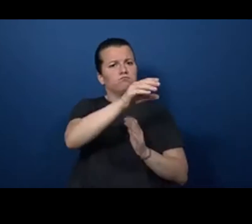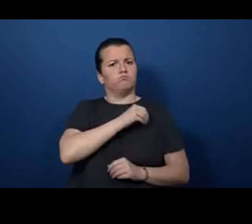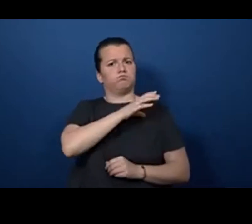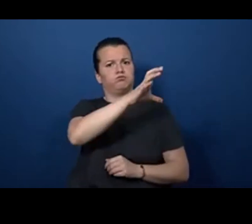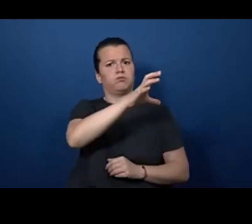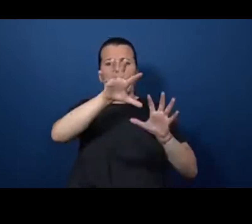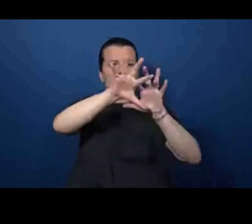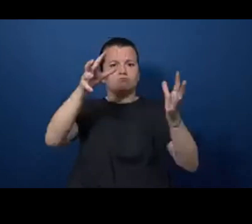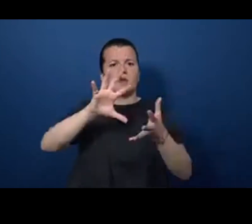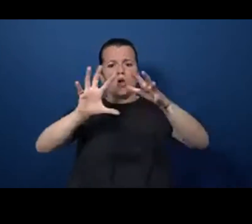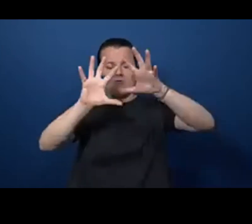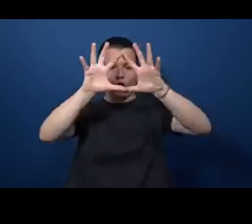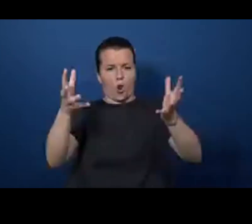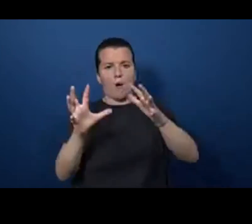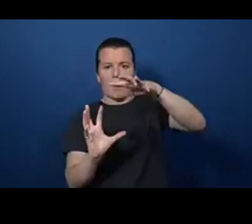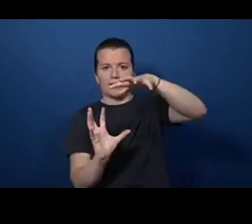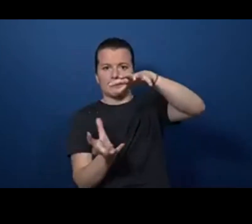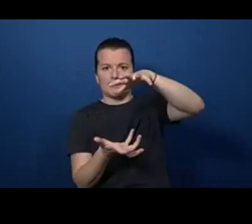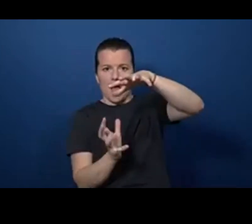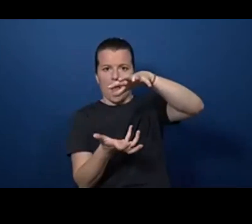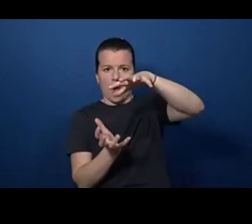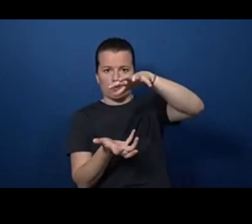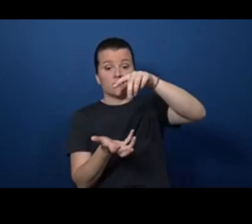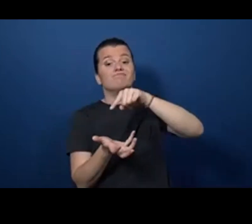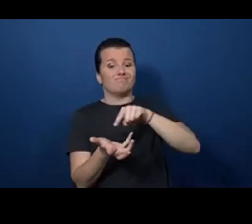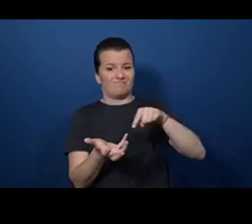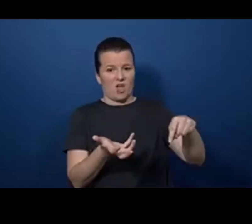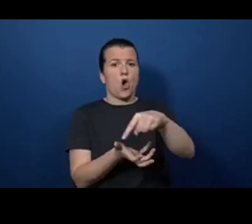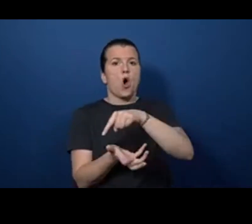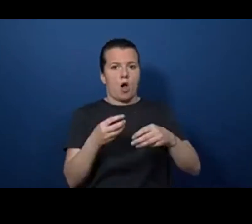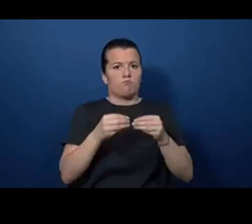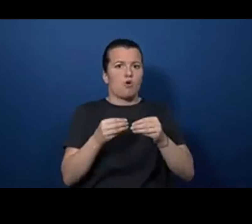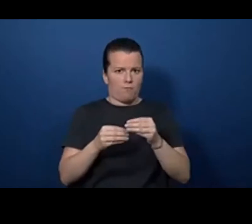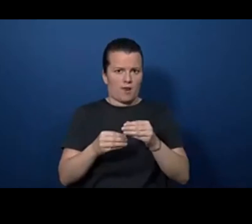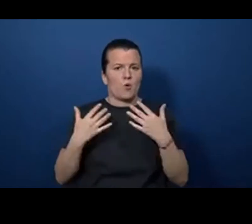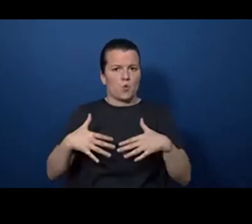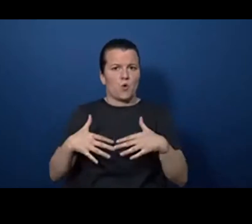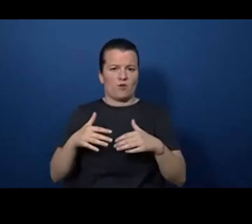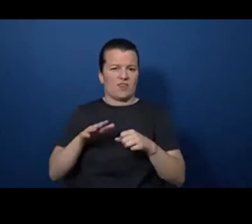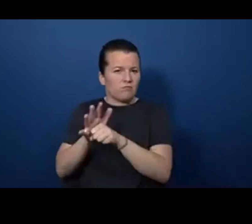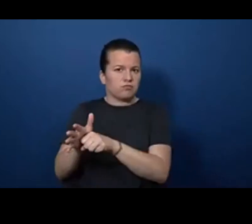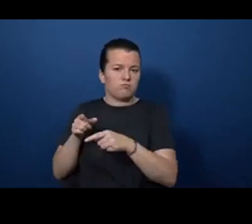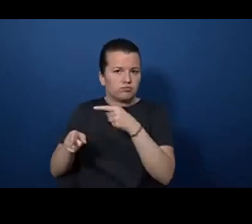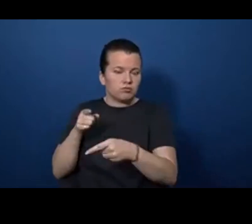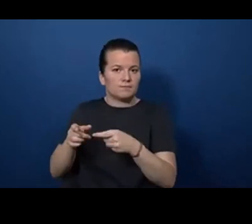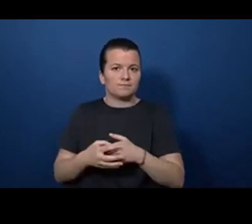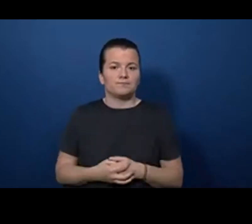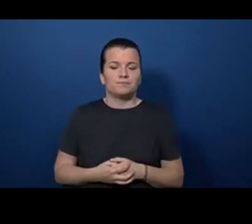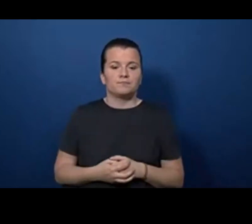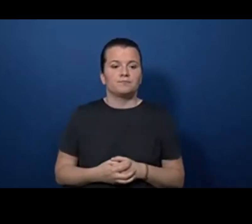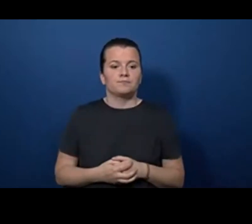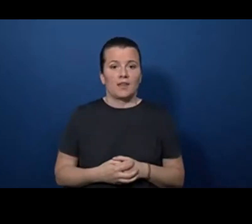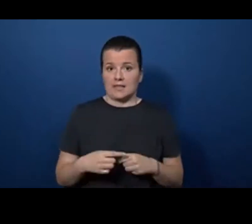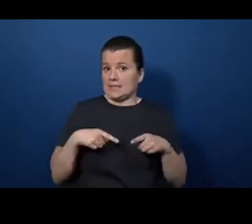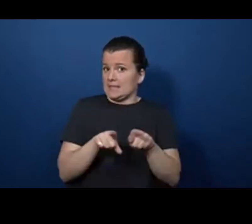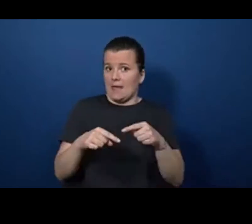myself. And precisely when we talk about the literature and the data and the statistics that exist in the global south, we